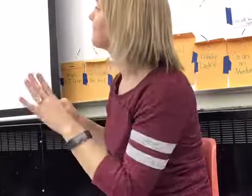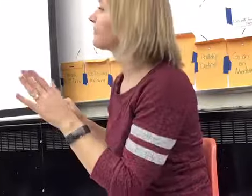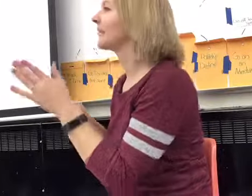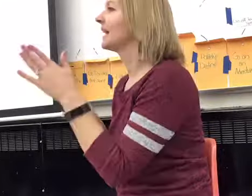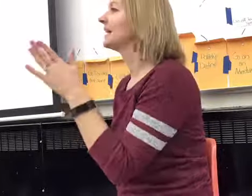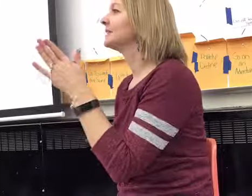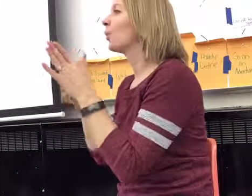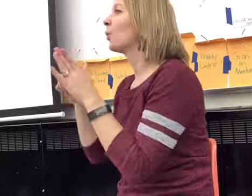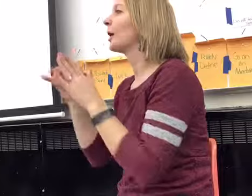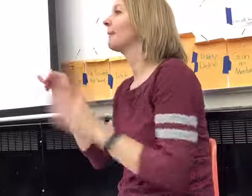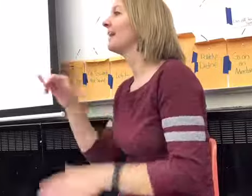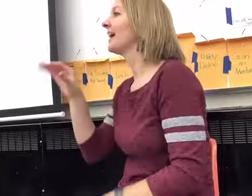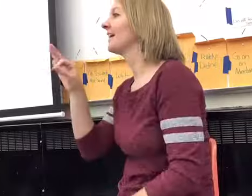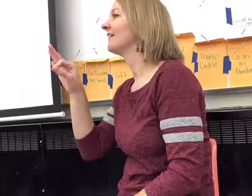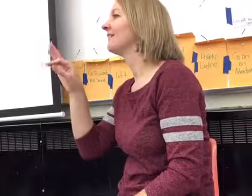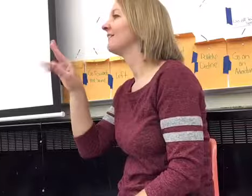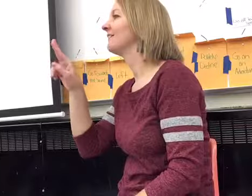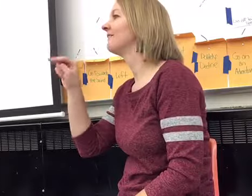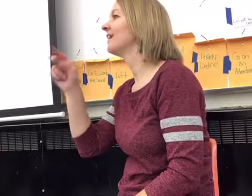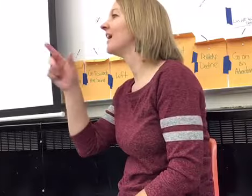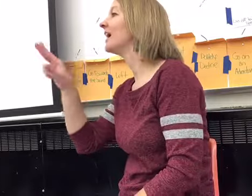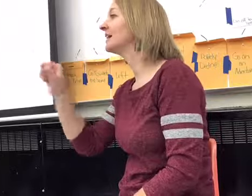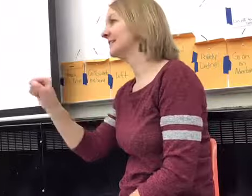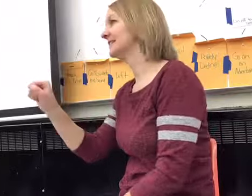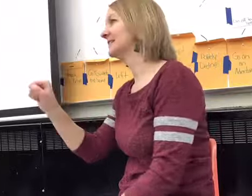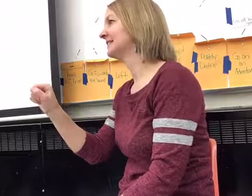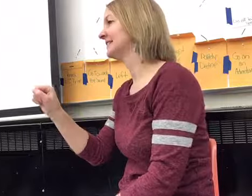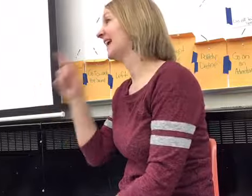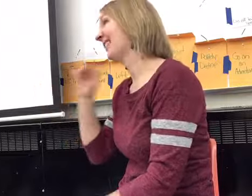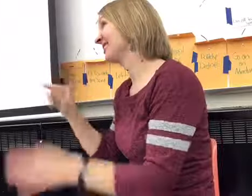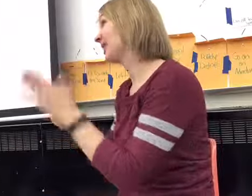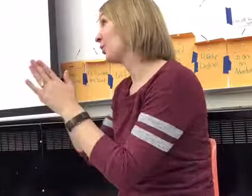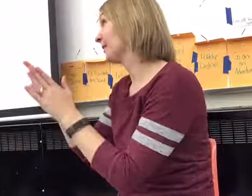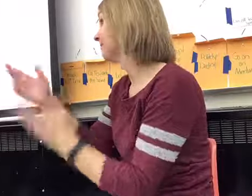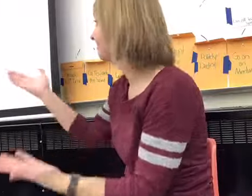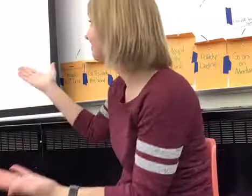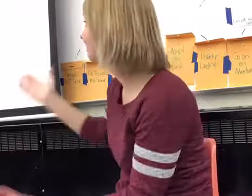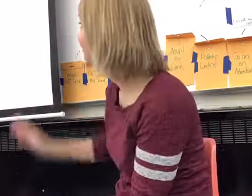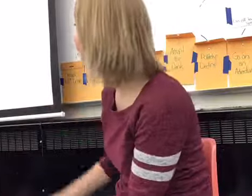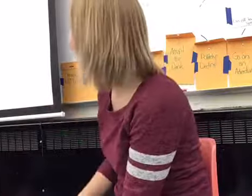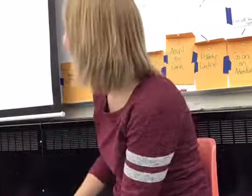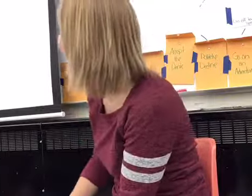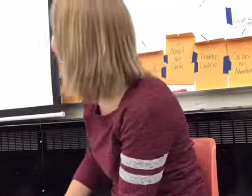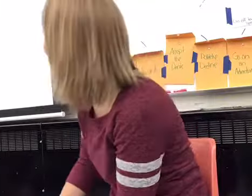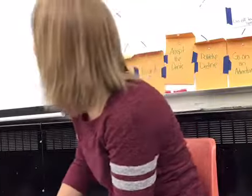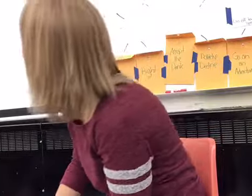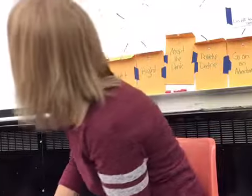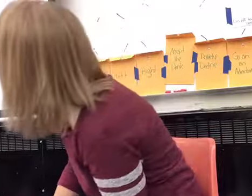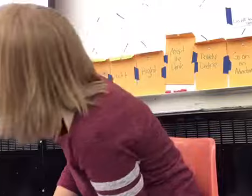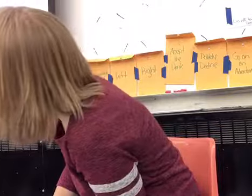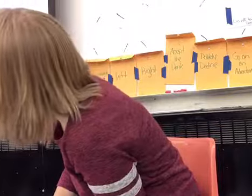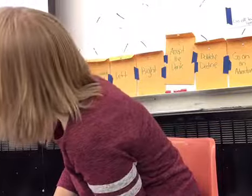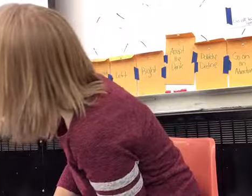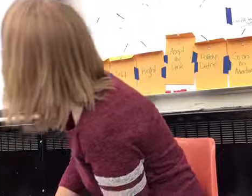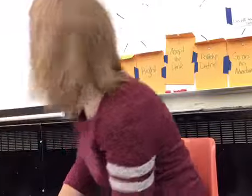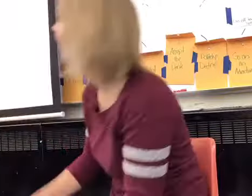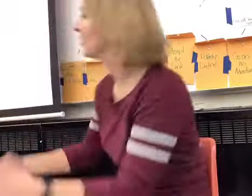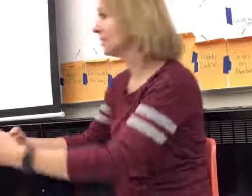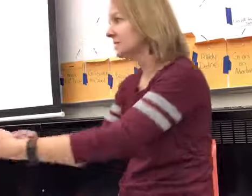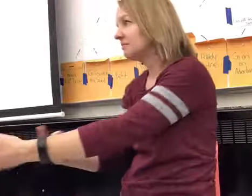fungus. It looks like a worm. It's the easiest way to say it. Okay? Now what happens is it begins to make its way all the way up